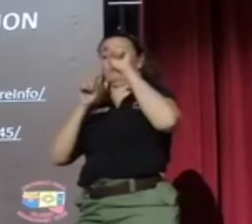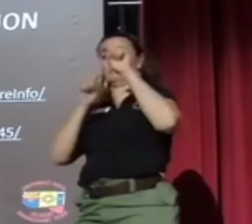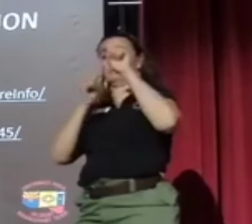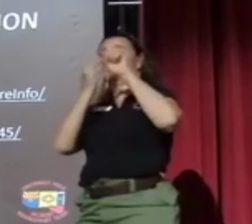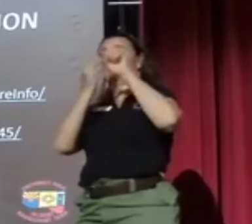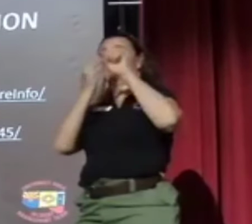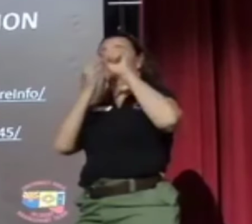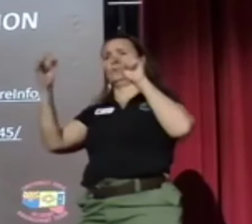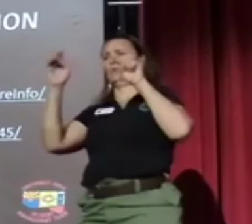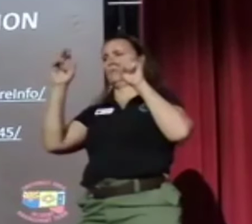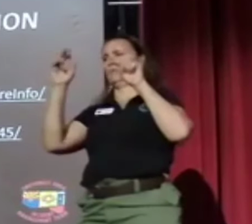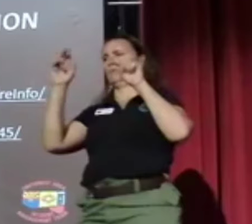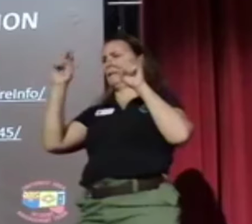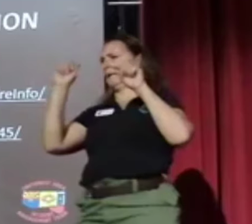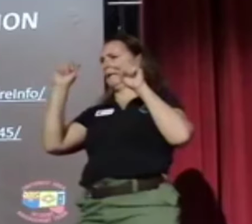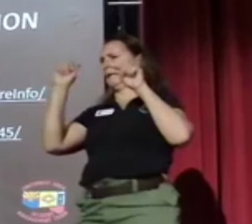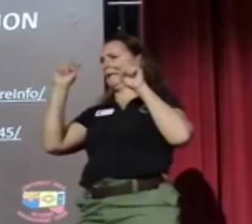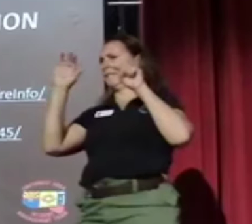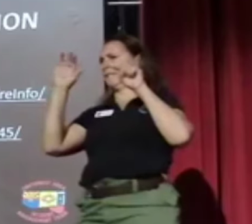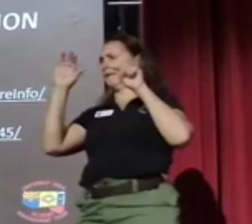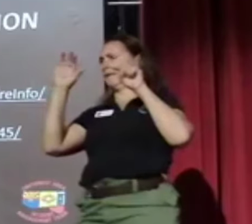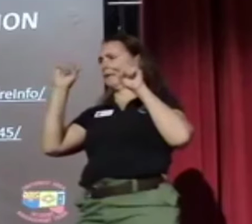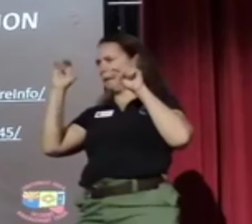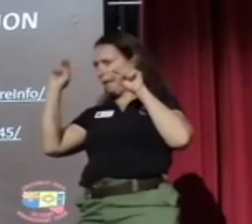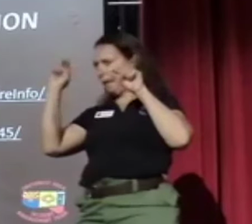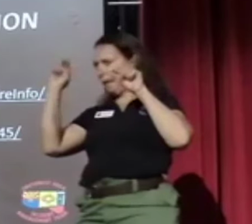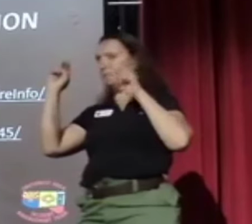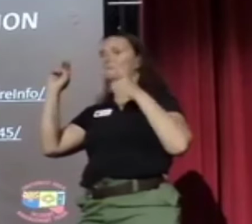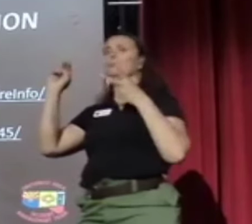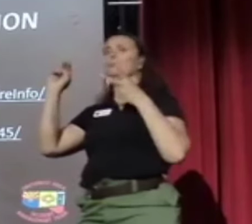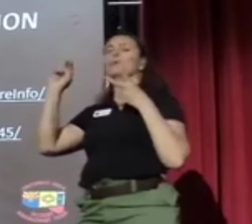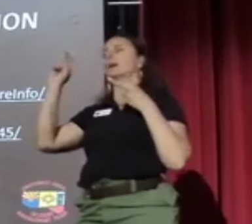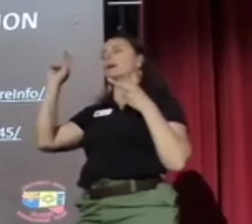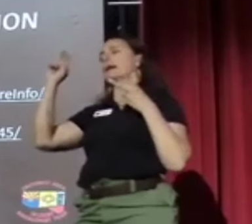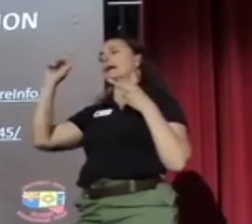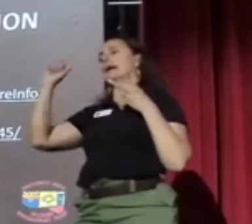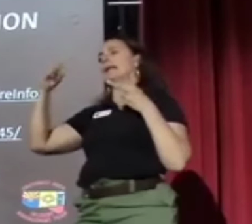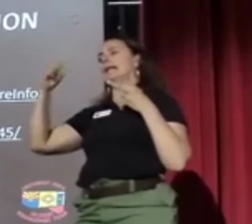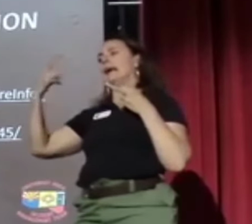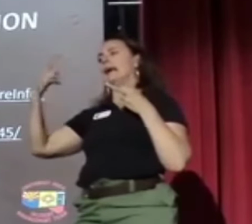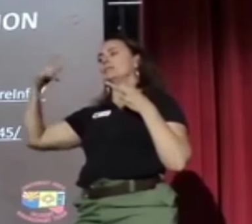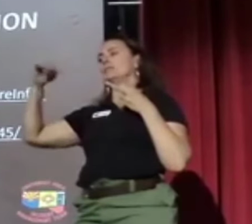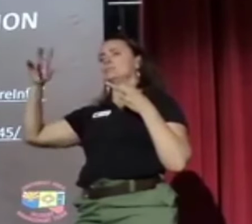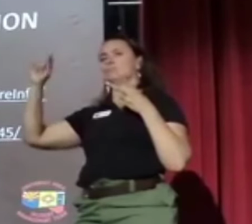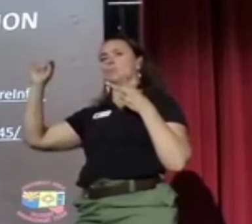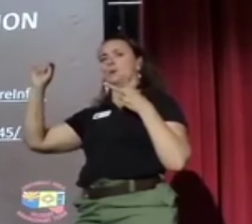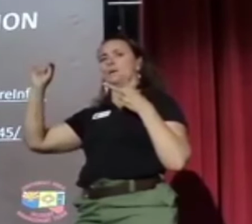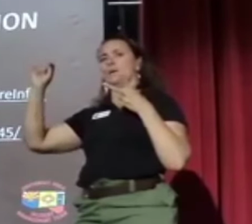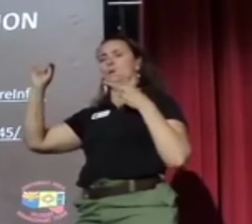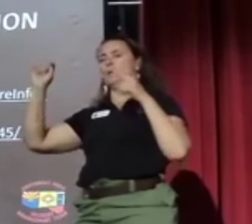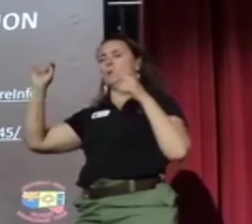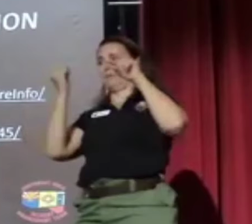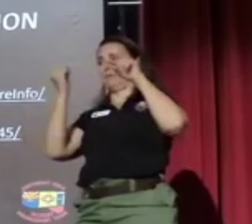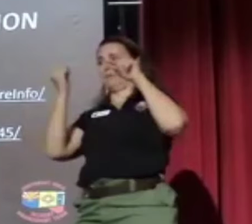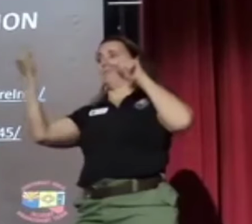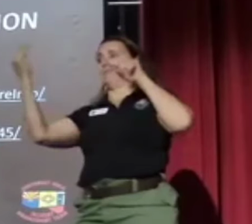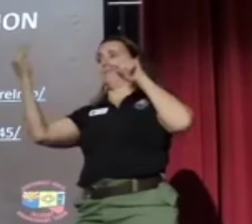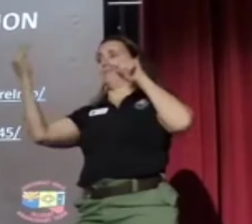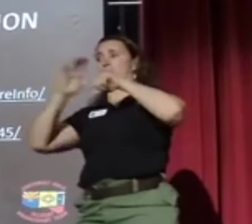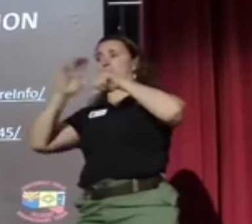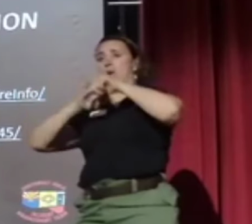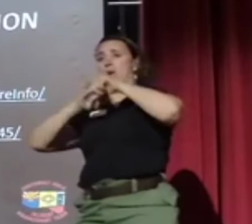the fire is now, has the fire topped out on the west side of Fossil Creek anywhere from